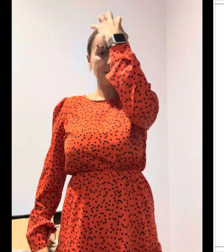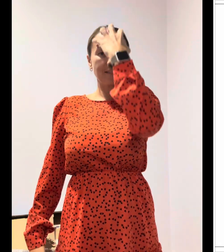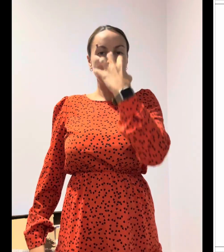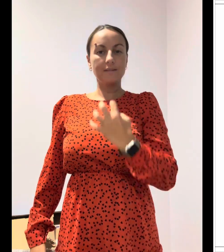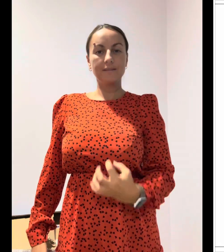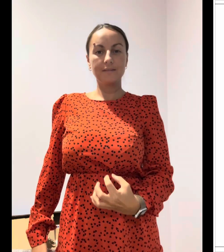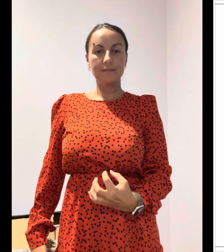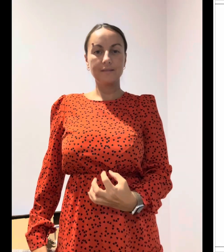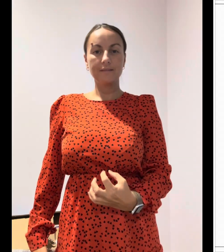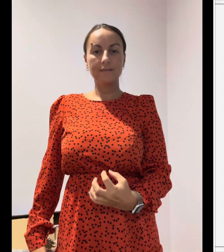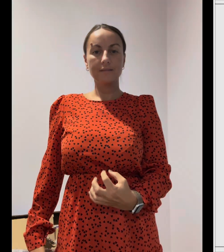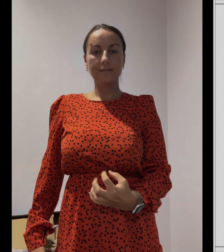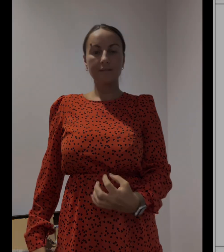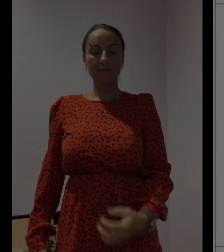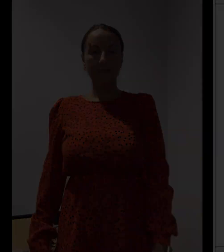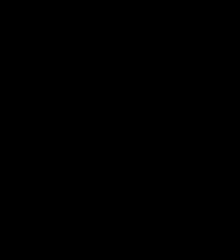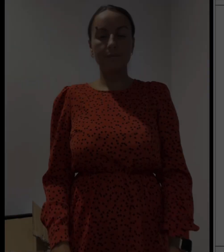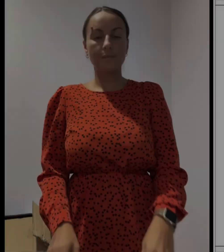skeleton.